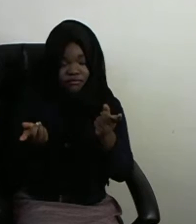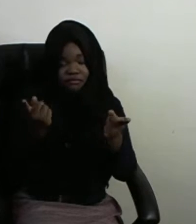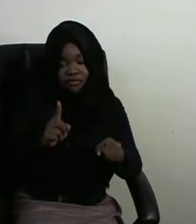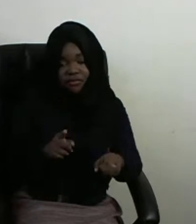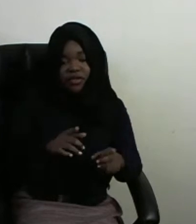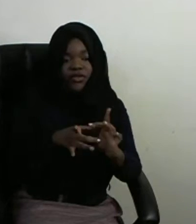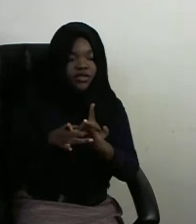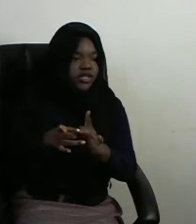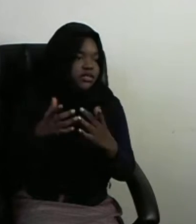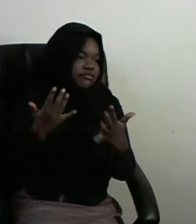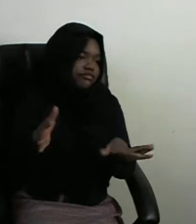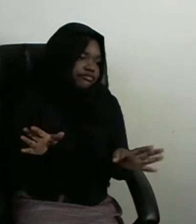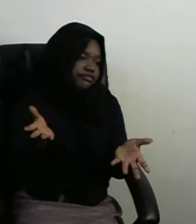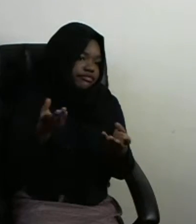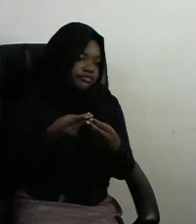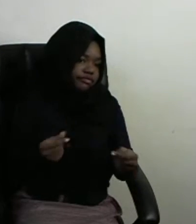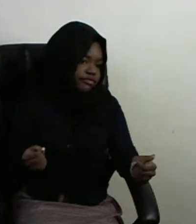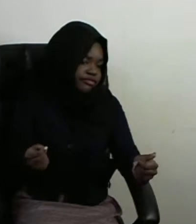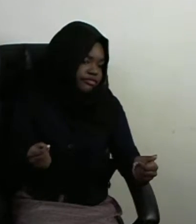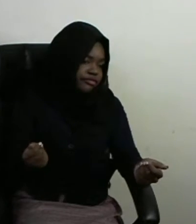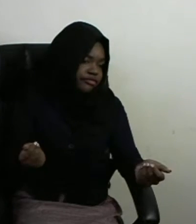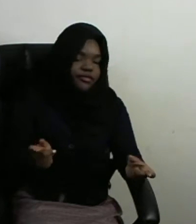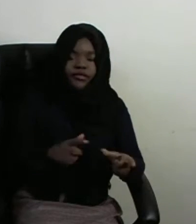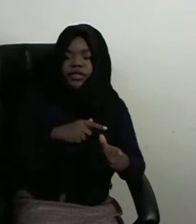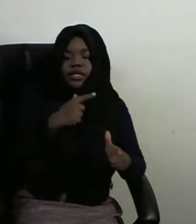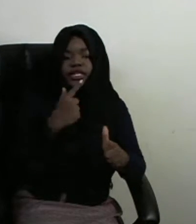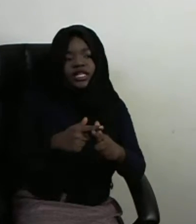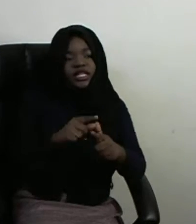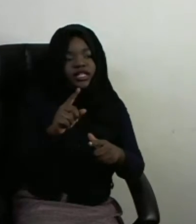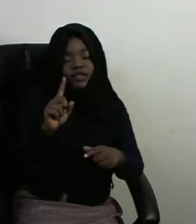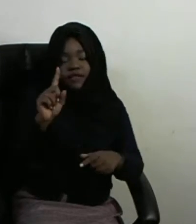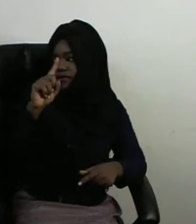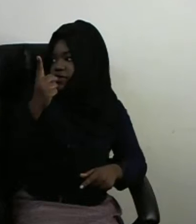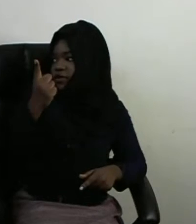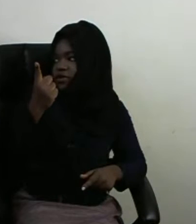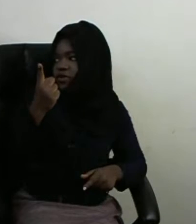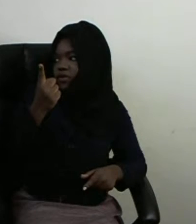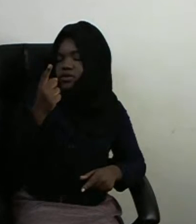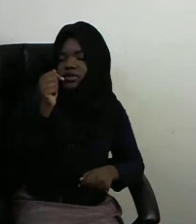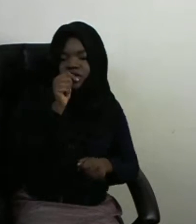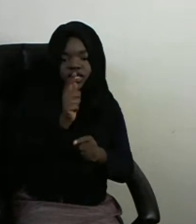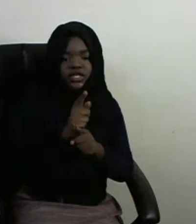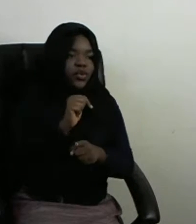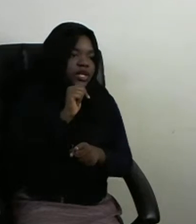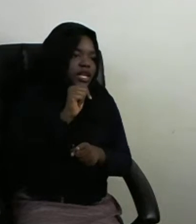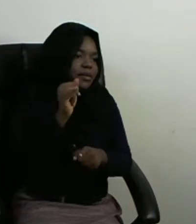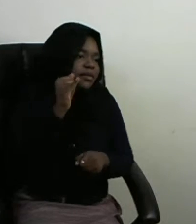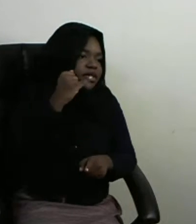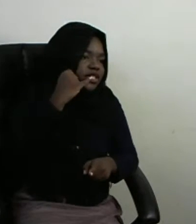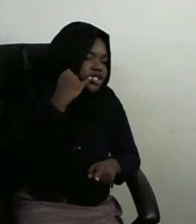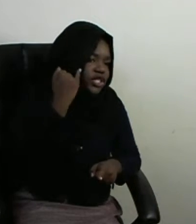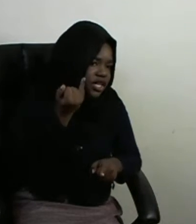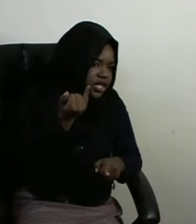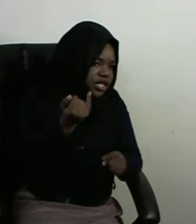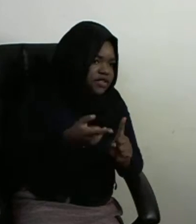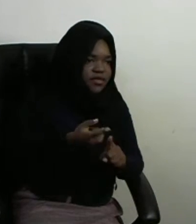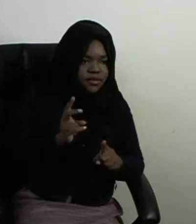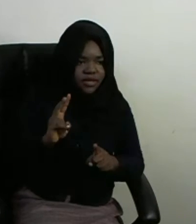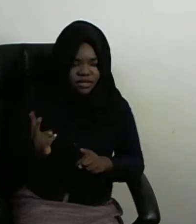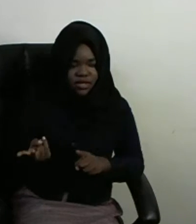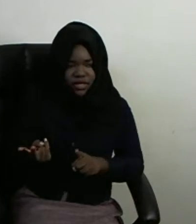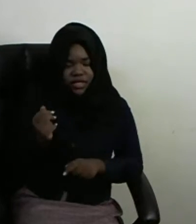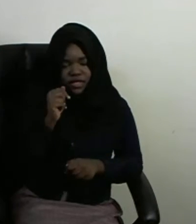and the relationship is already sour, then the first one would not be as jealous from the